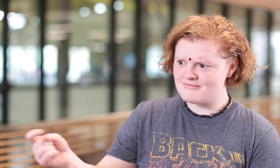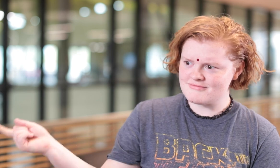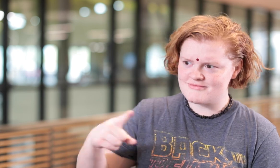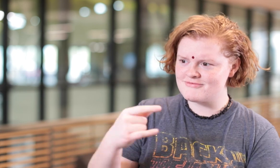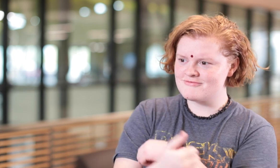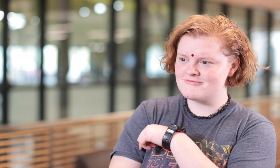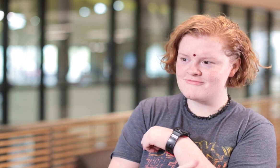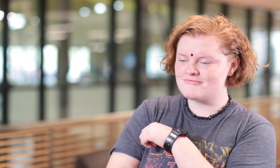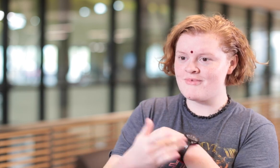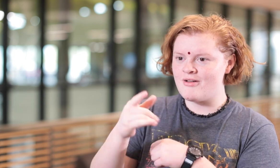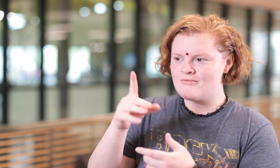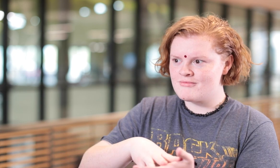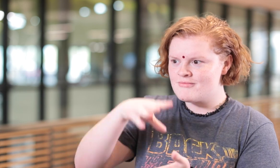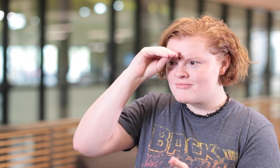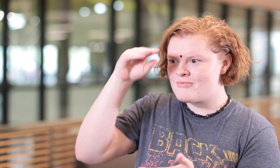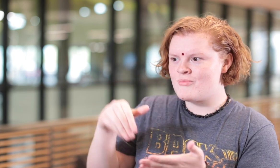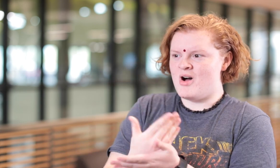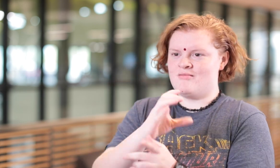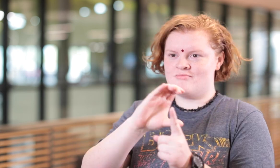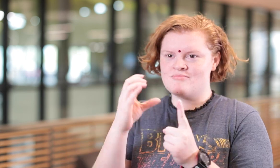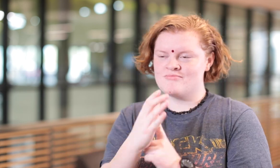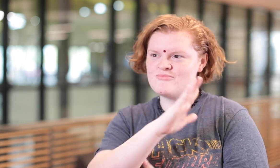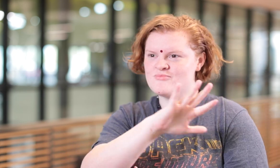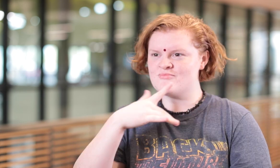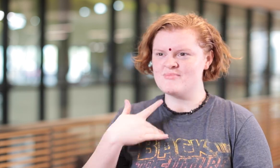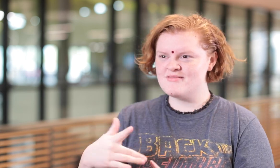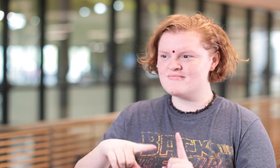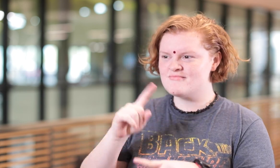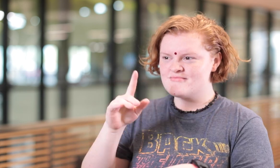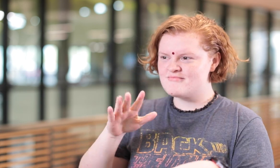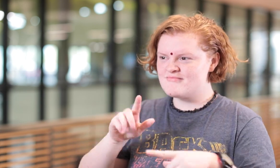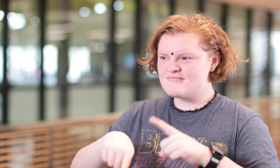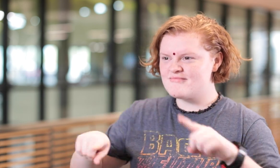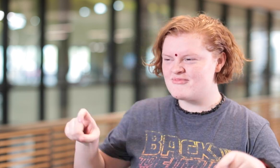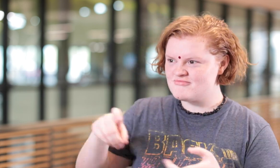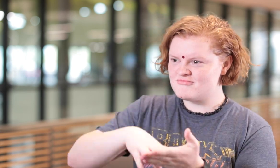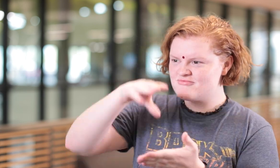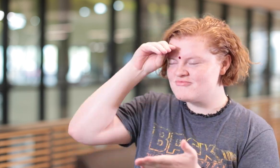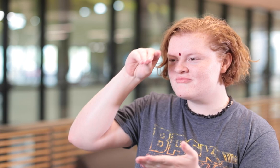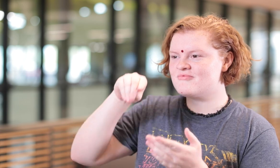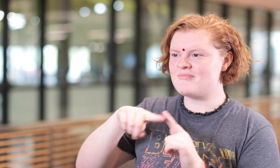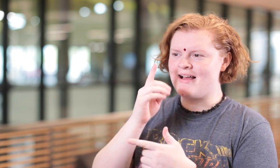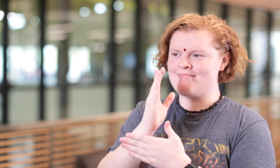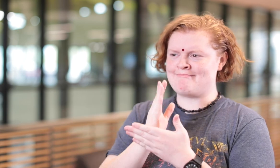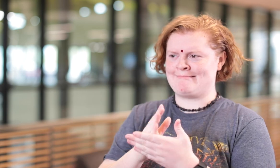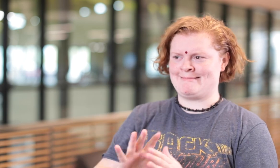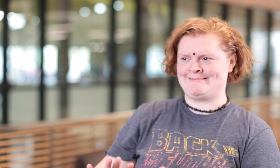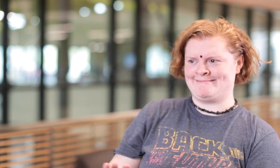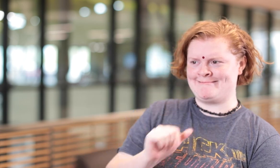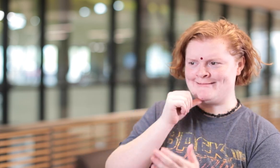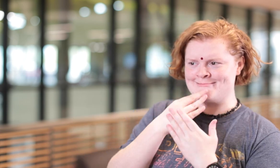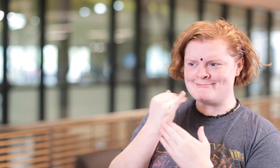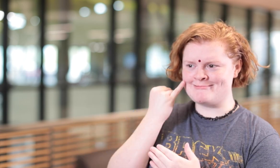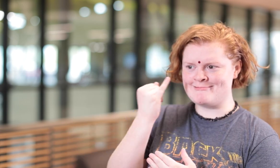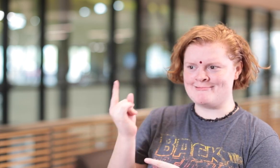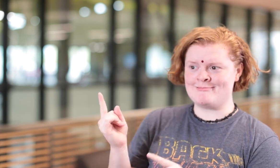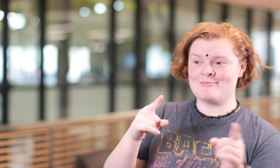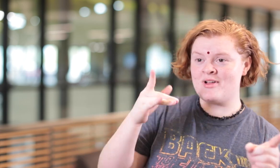So if another student wanted to do a study abroad I would definitely encourage them to do that there's lots of things that they can